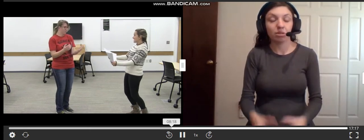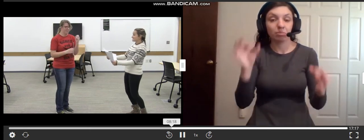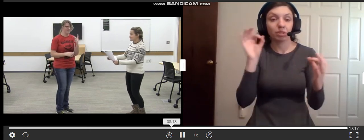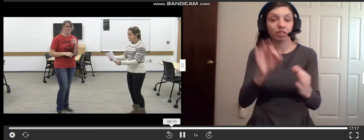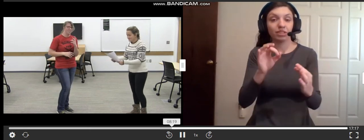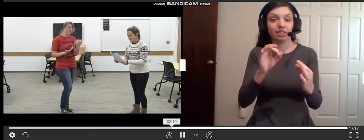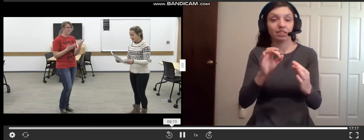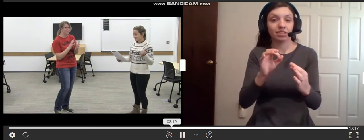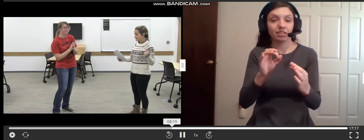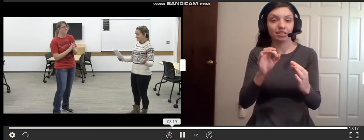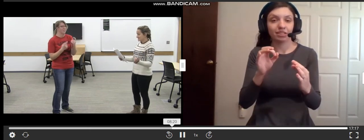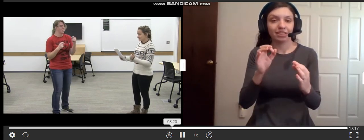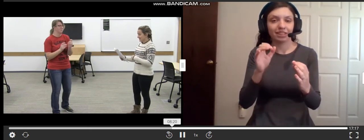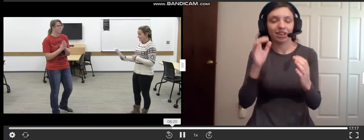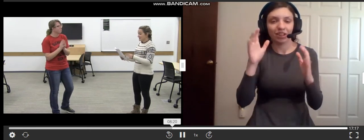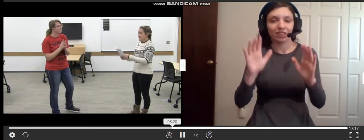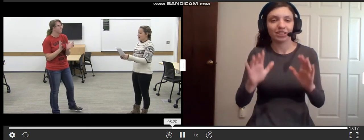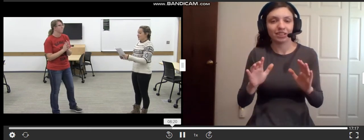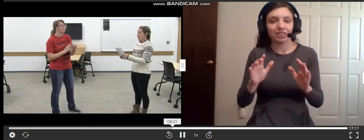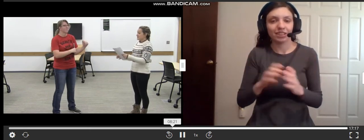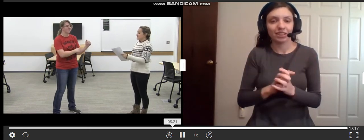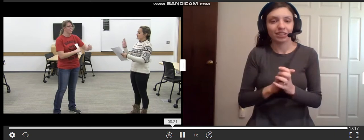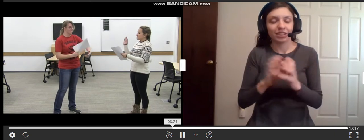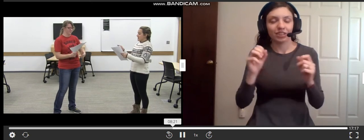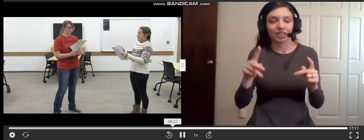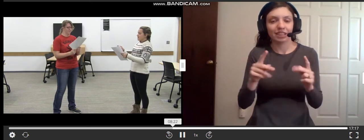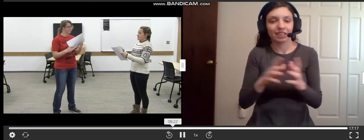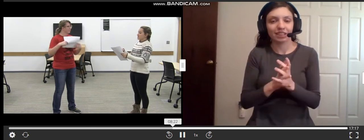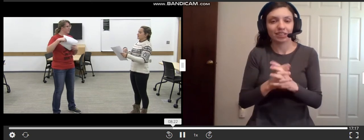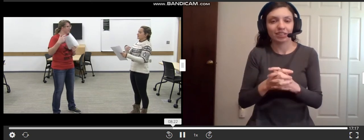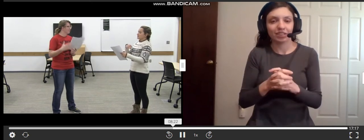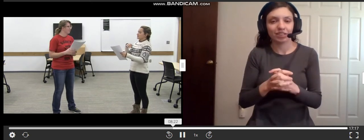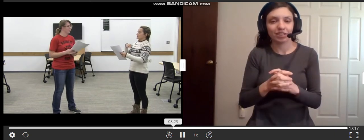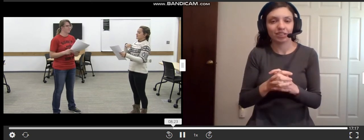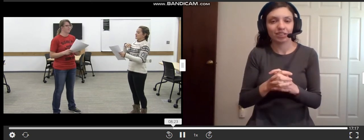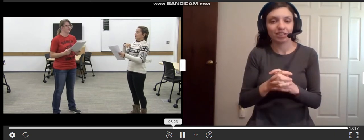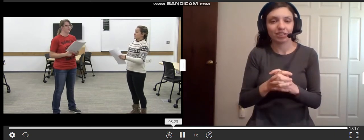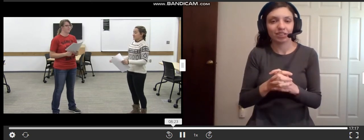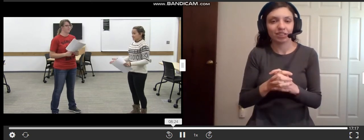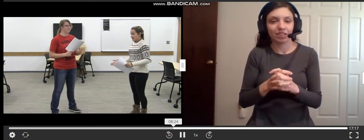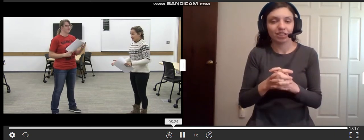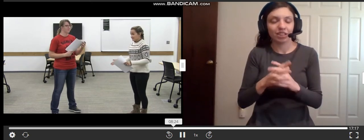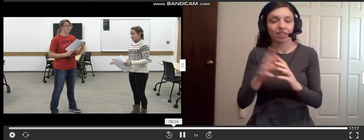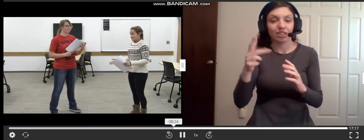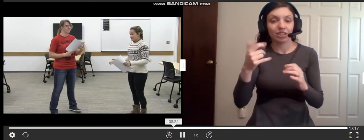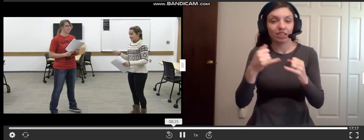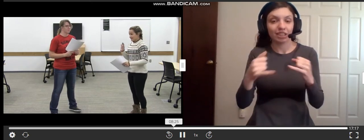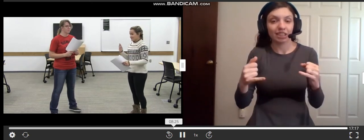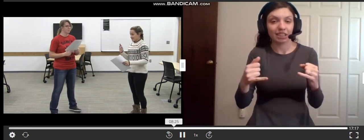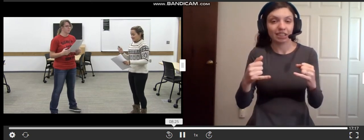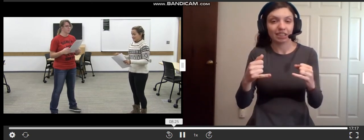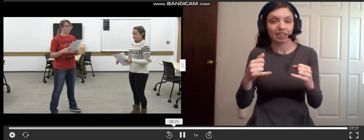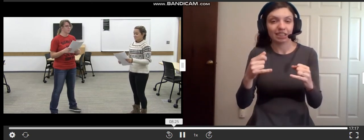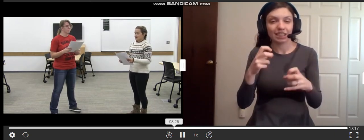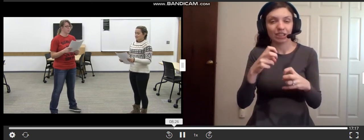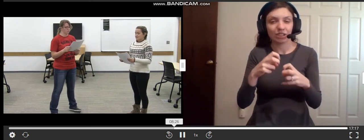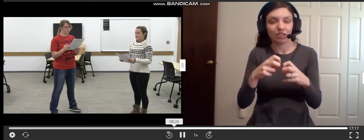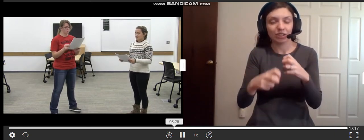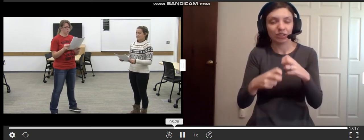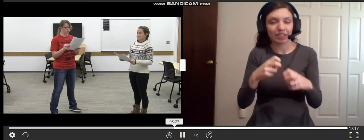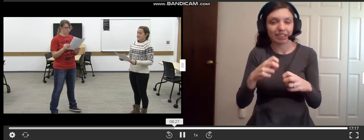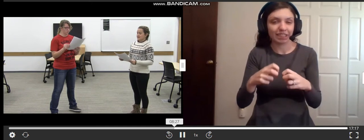Perfect. Awesome. Yeah, that's great. Okay, so now, the third line is a little bit tricky as